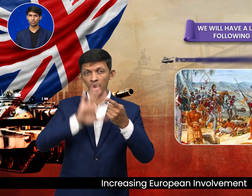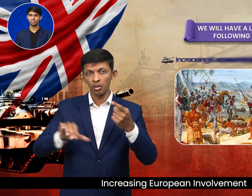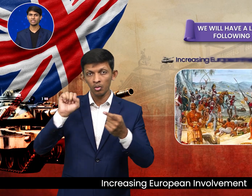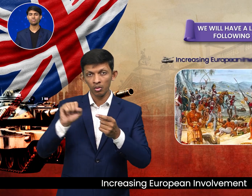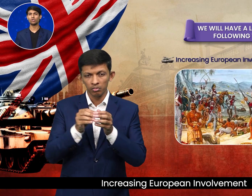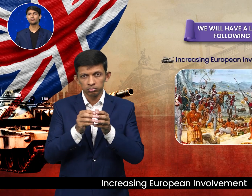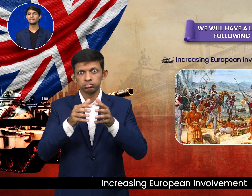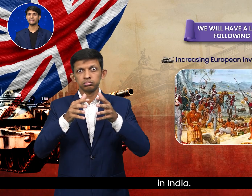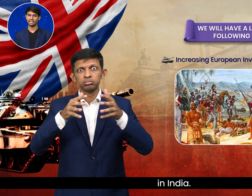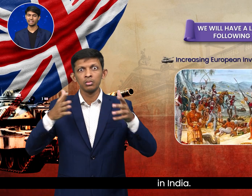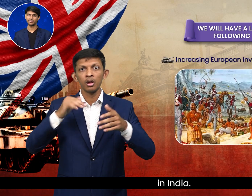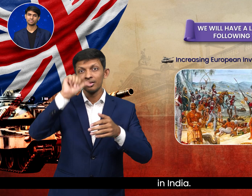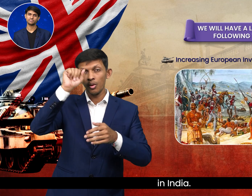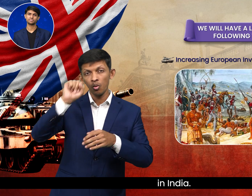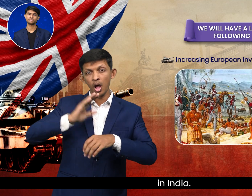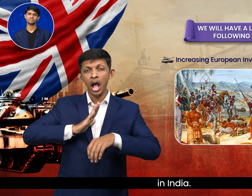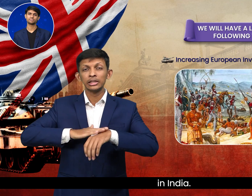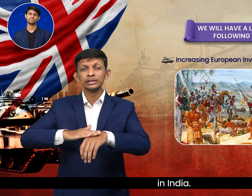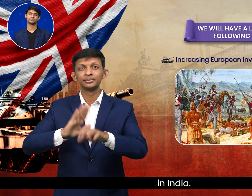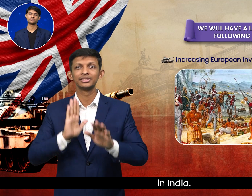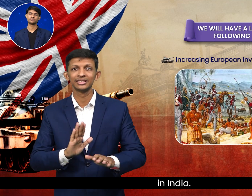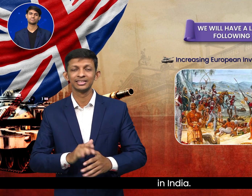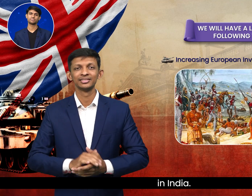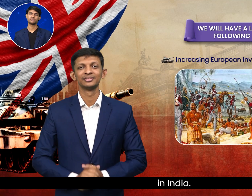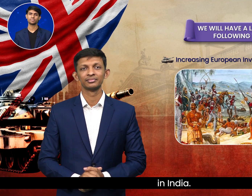Increasing European involvement in India.